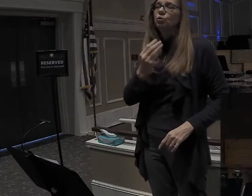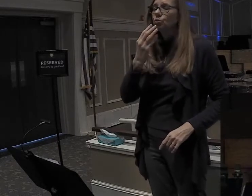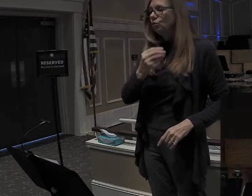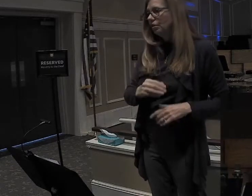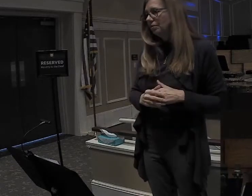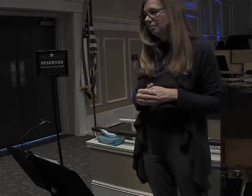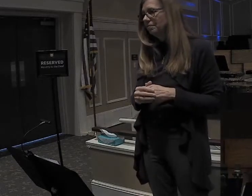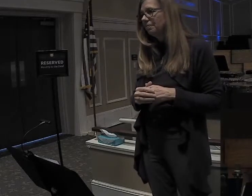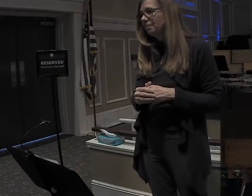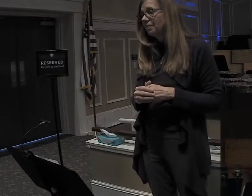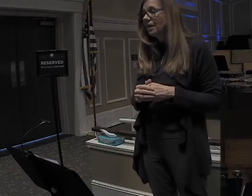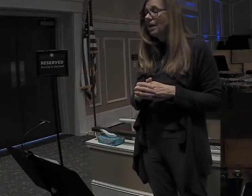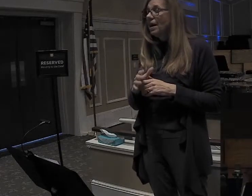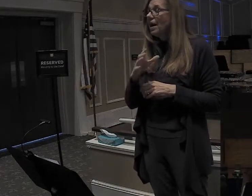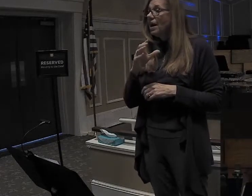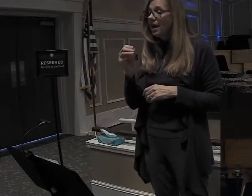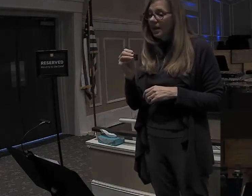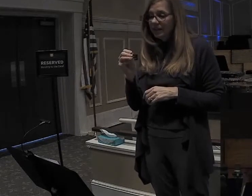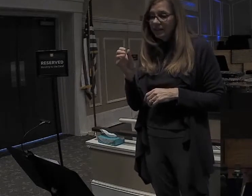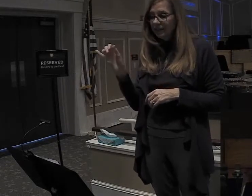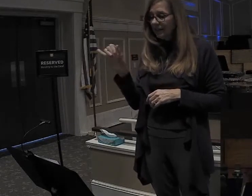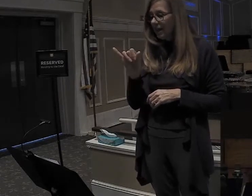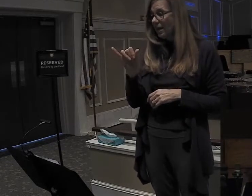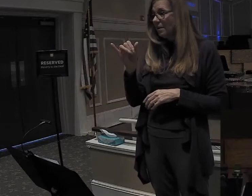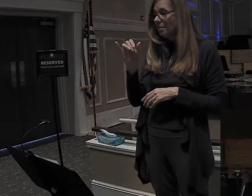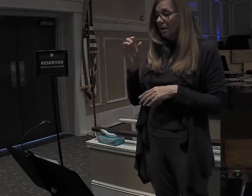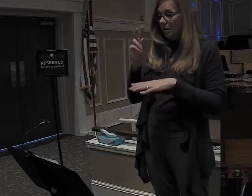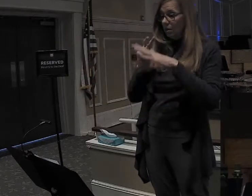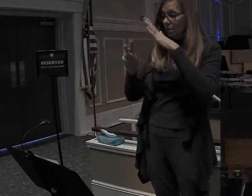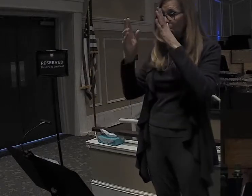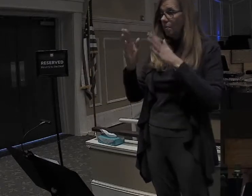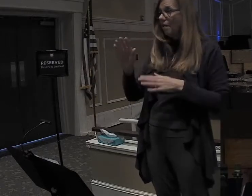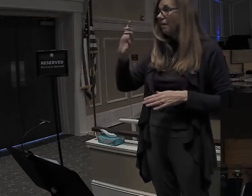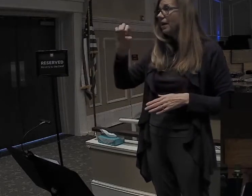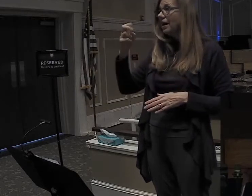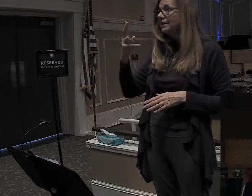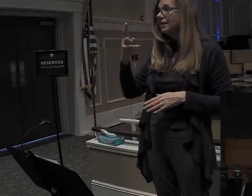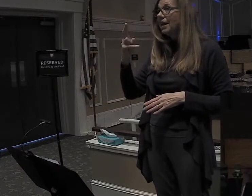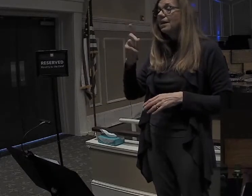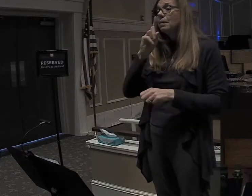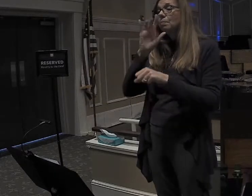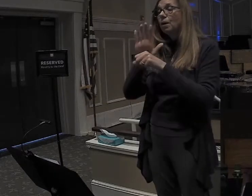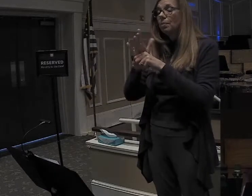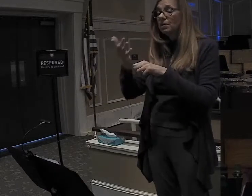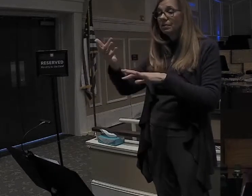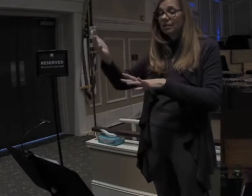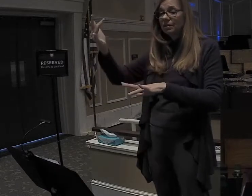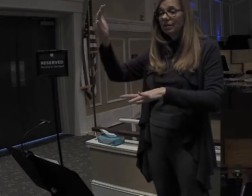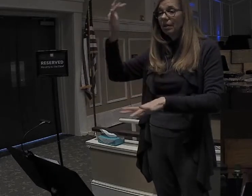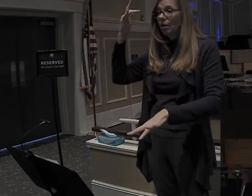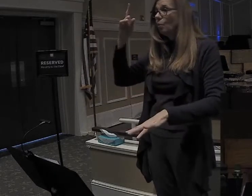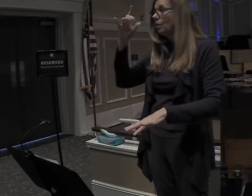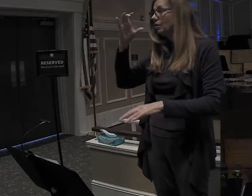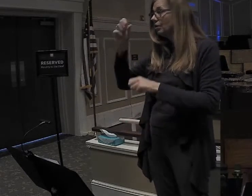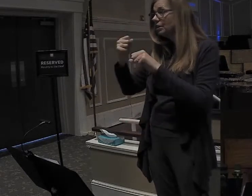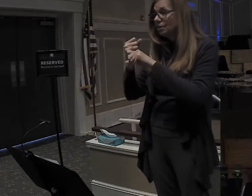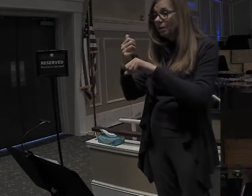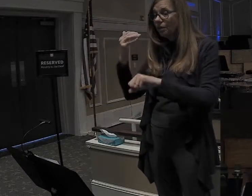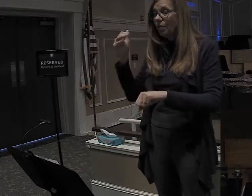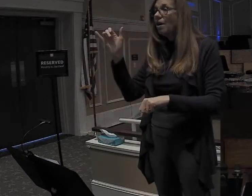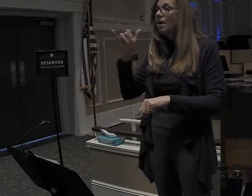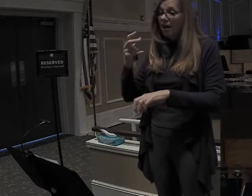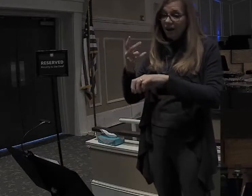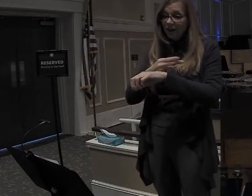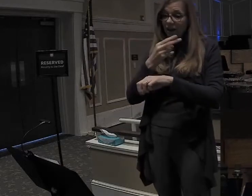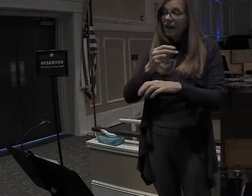Jews. And just as Isaiah had promised and prophesied 100 years prior, like a lamb that is